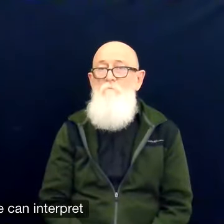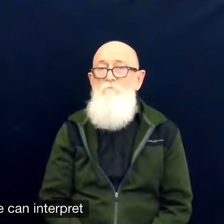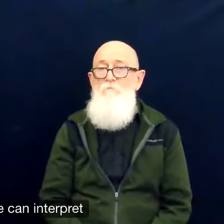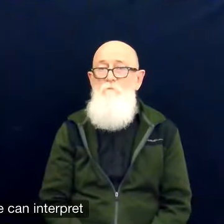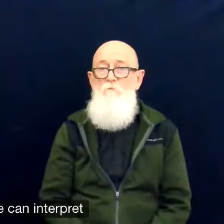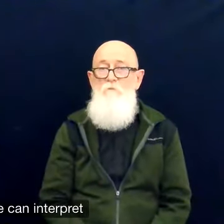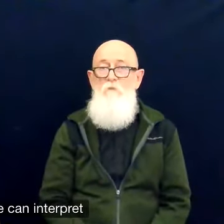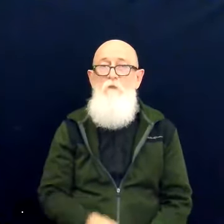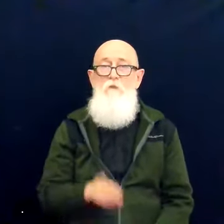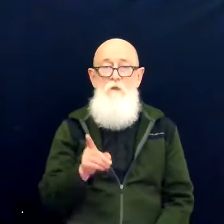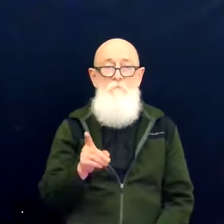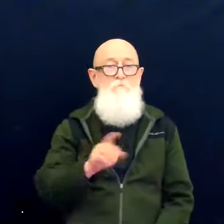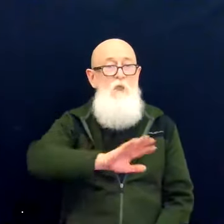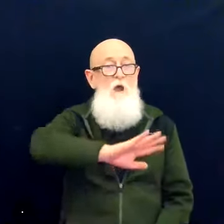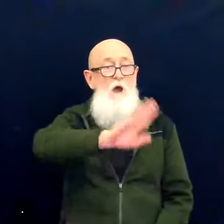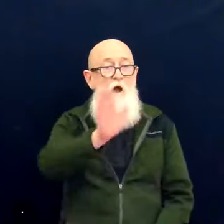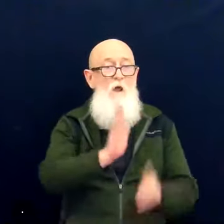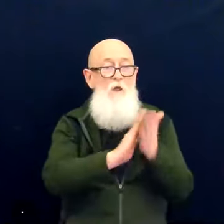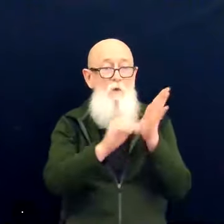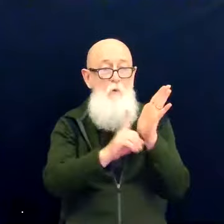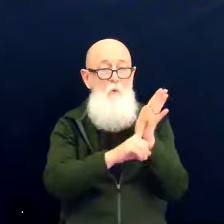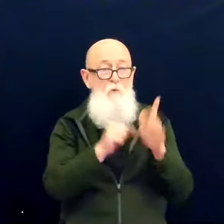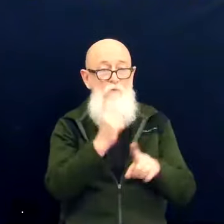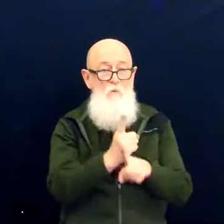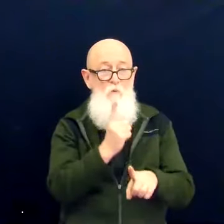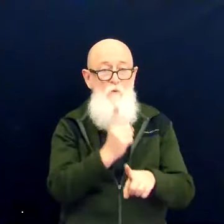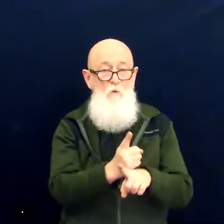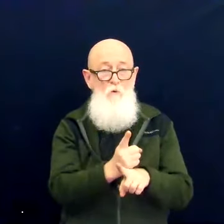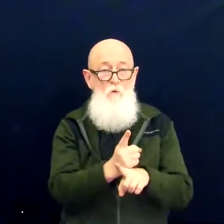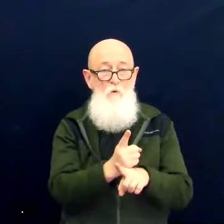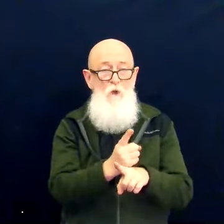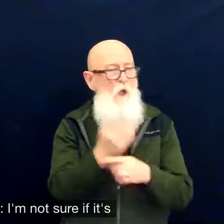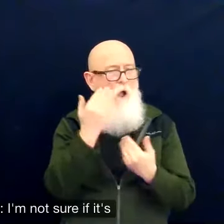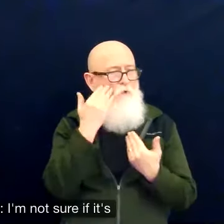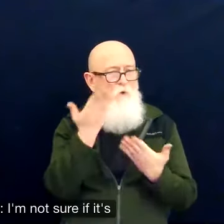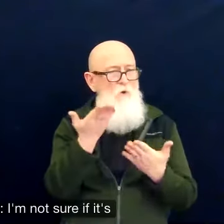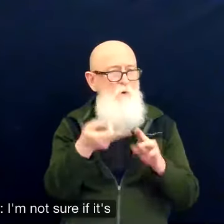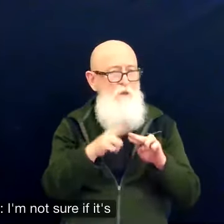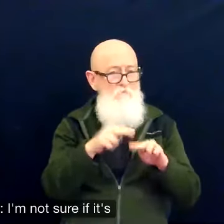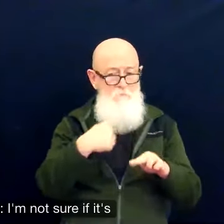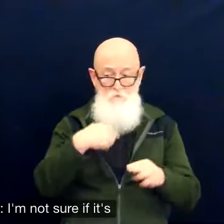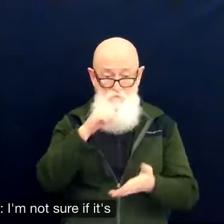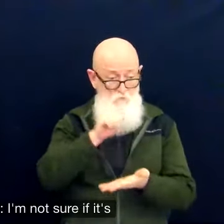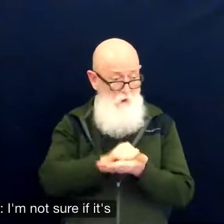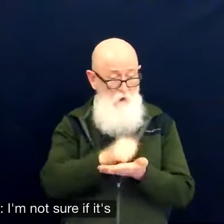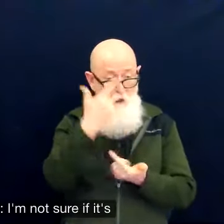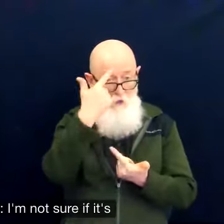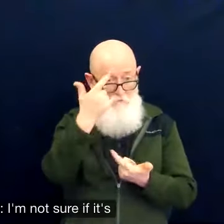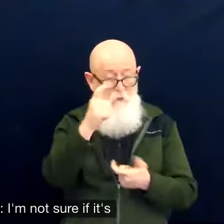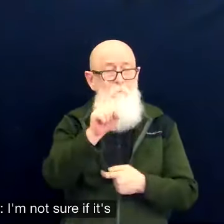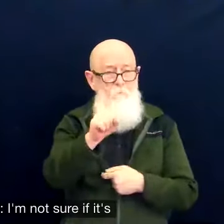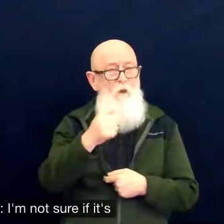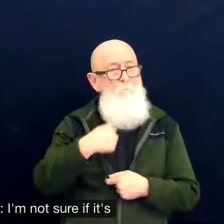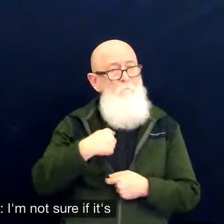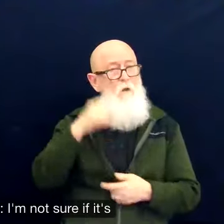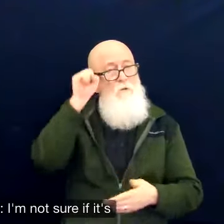Hi, it's Heather speaking. I'm not sure if it's the right idea or not, but just through my experiences,